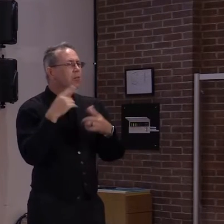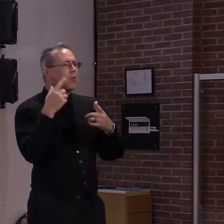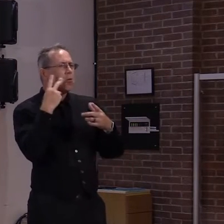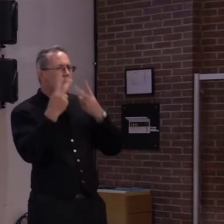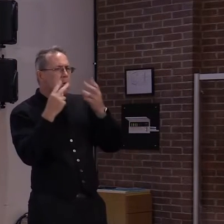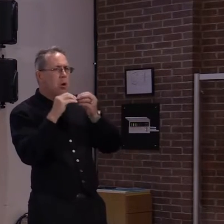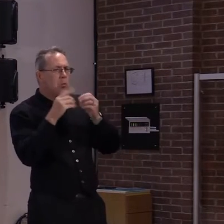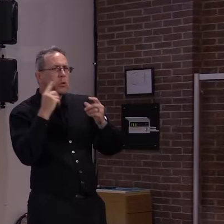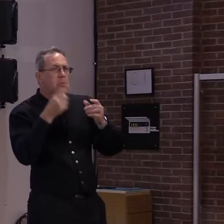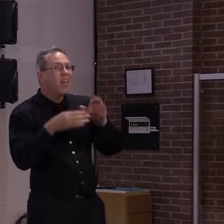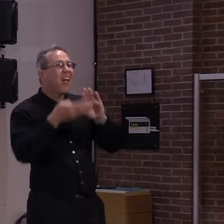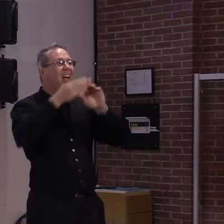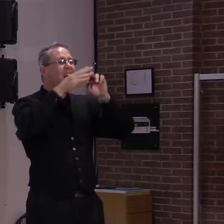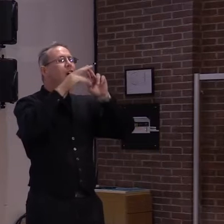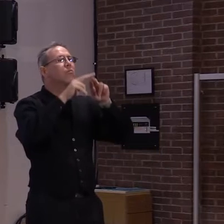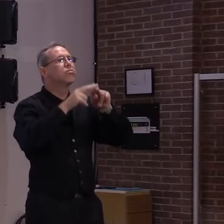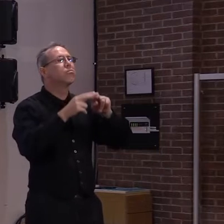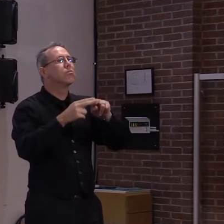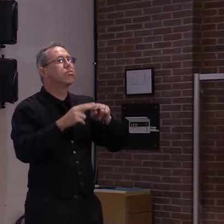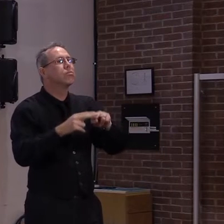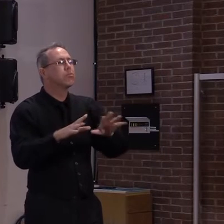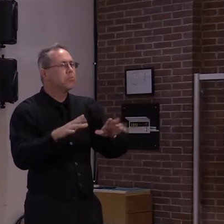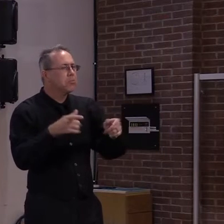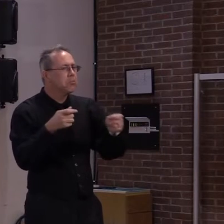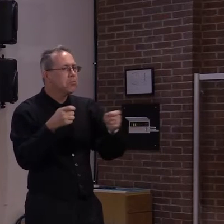slow and eventually fall over the next